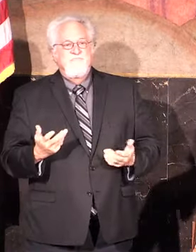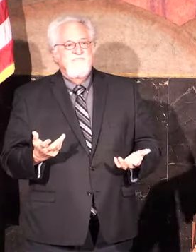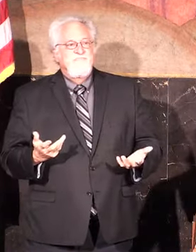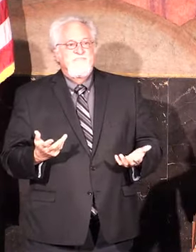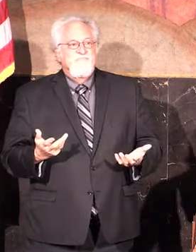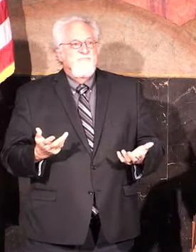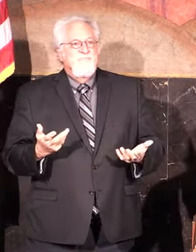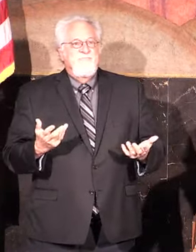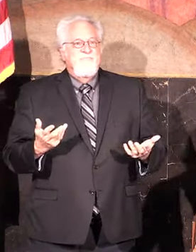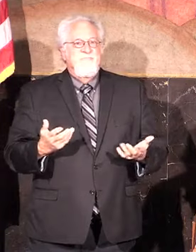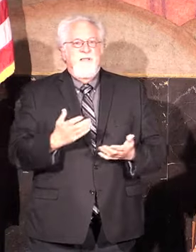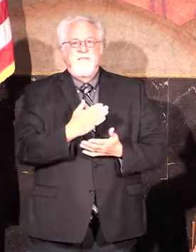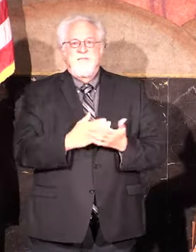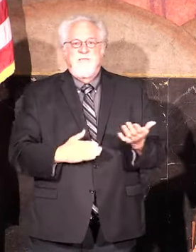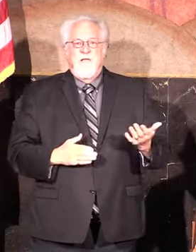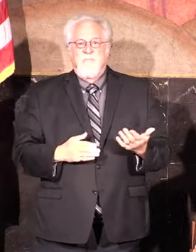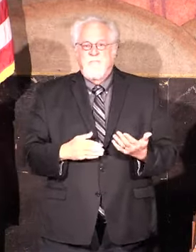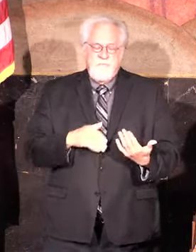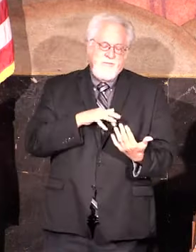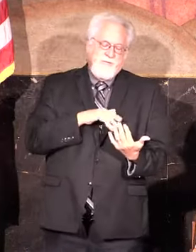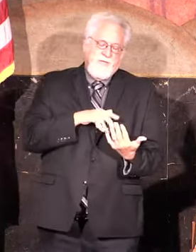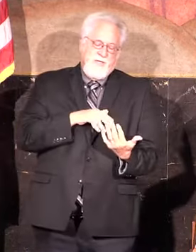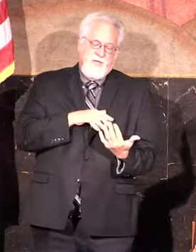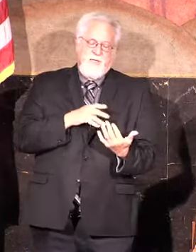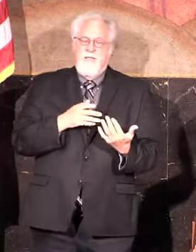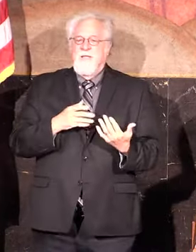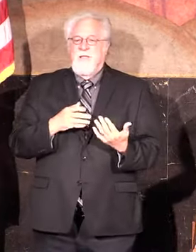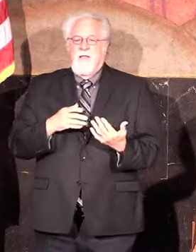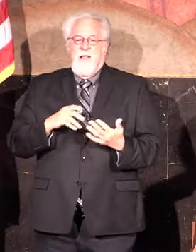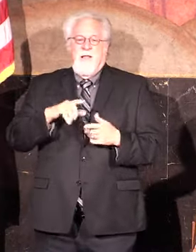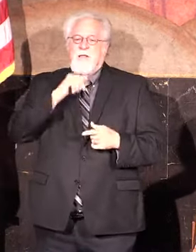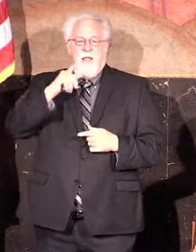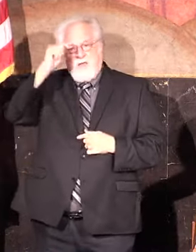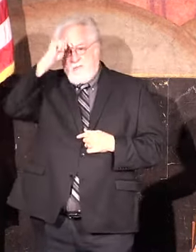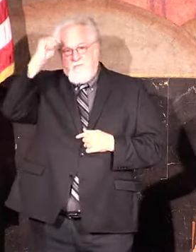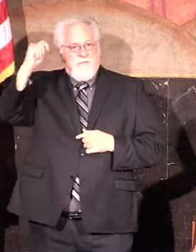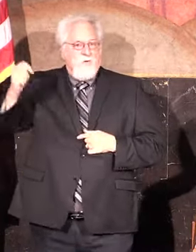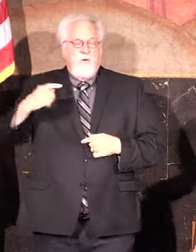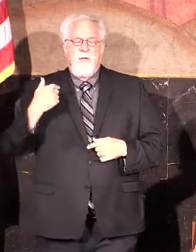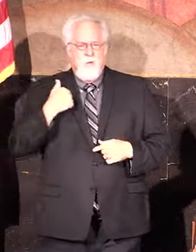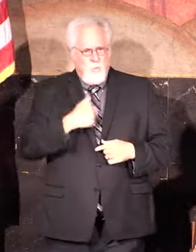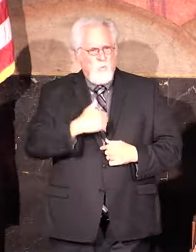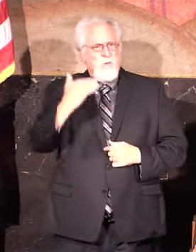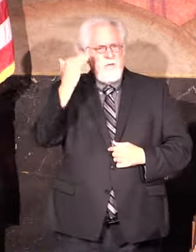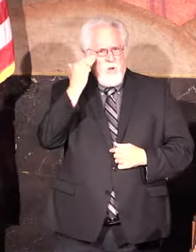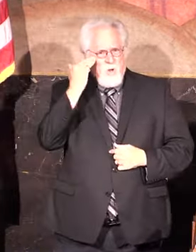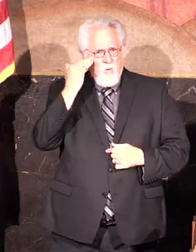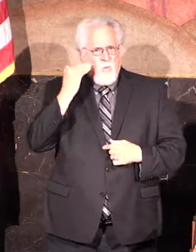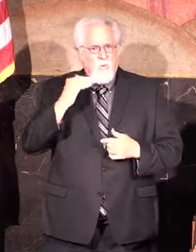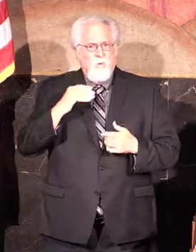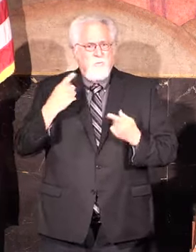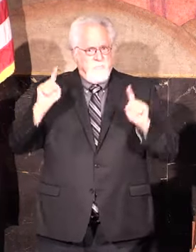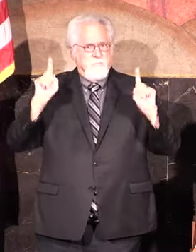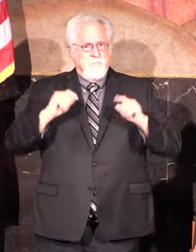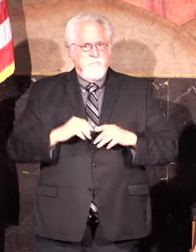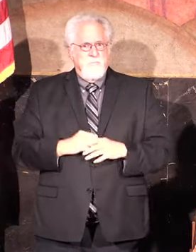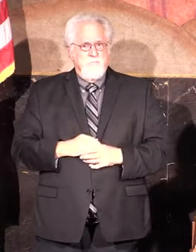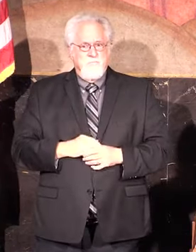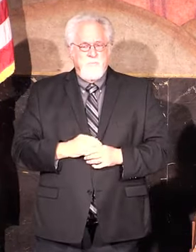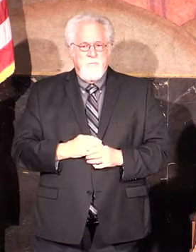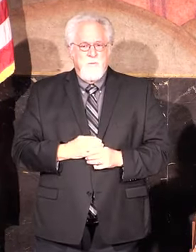some academic exercise. It's not theoretical. We know that it works.